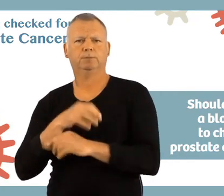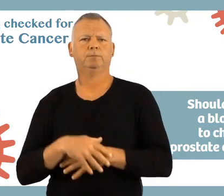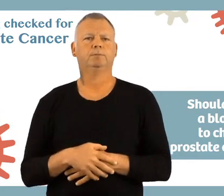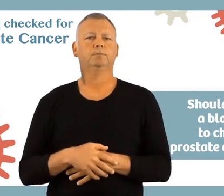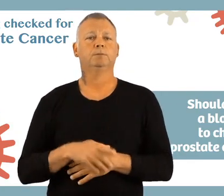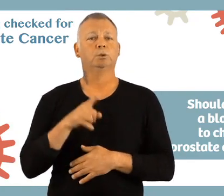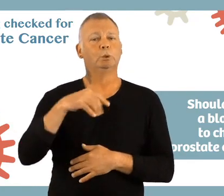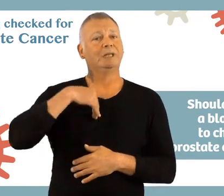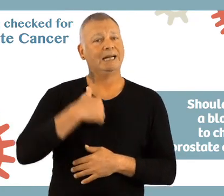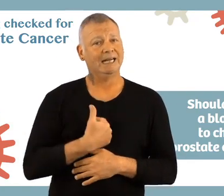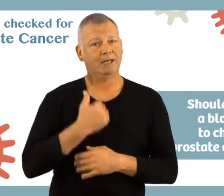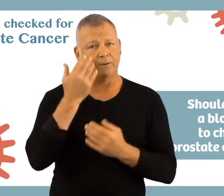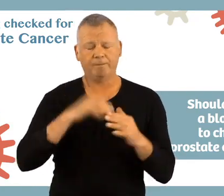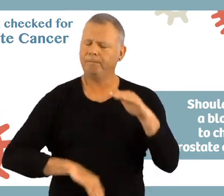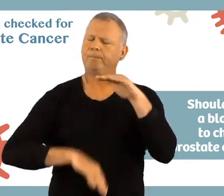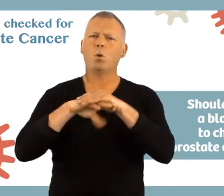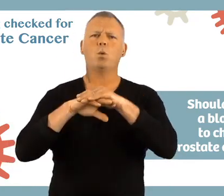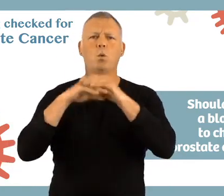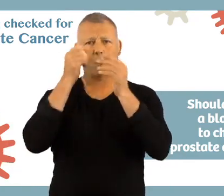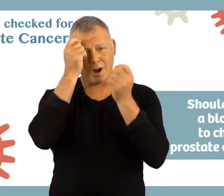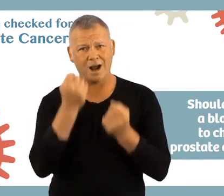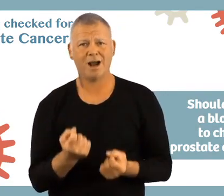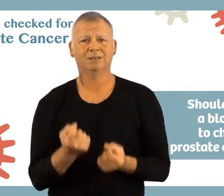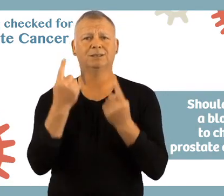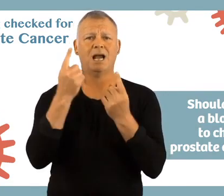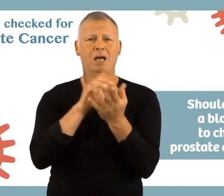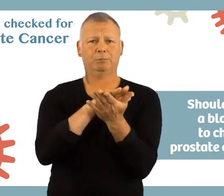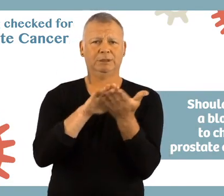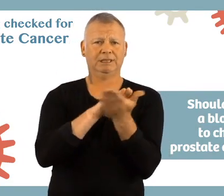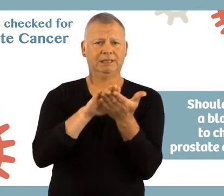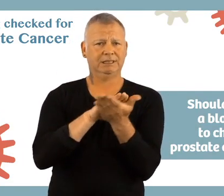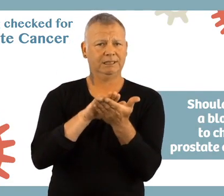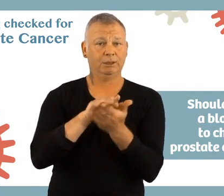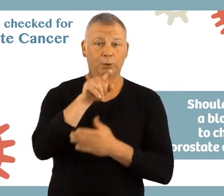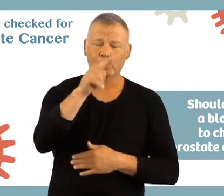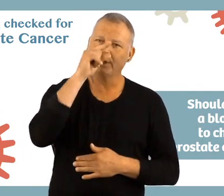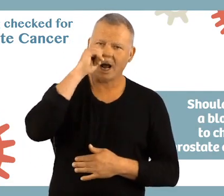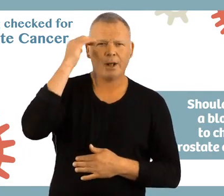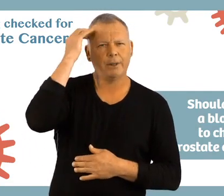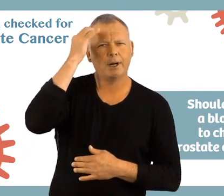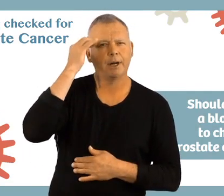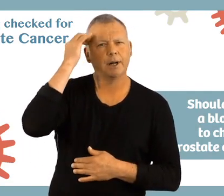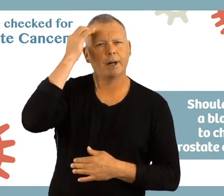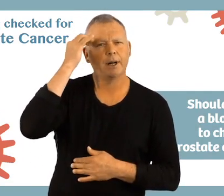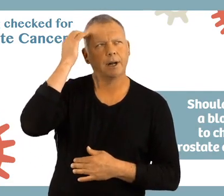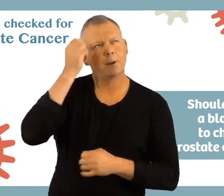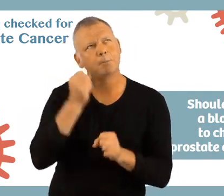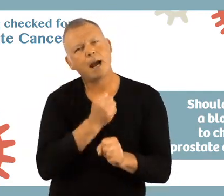You need to understand what the benefits and risks are so you can make the right decision for you and your family and whānau.